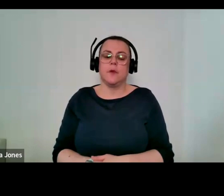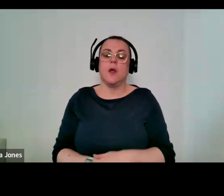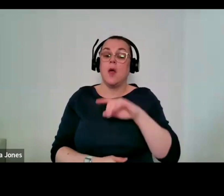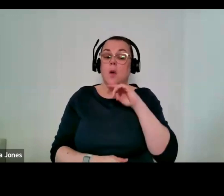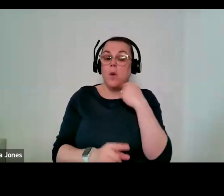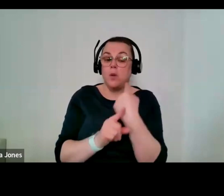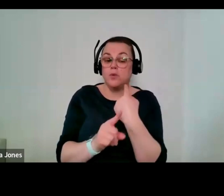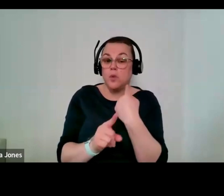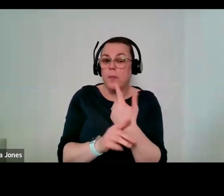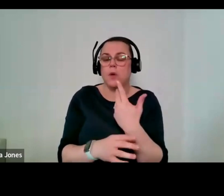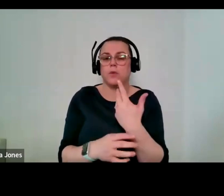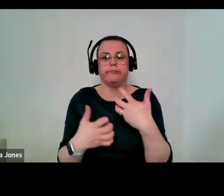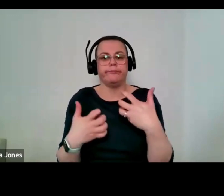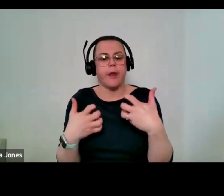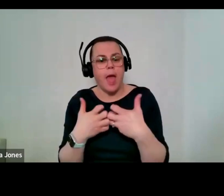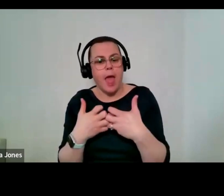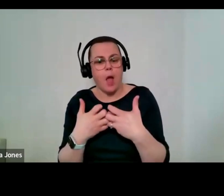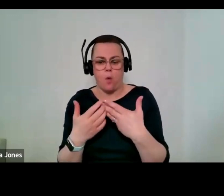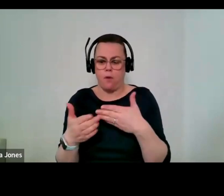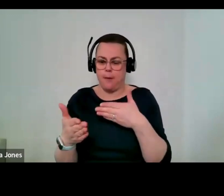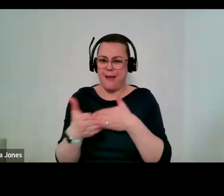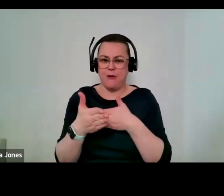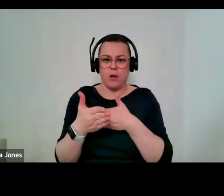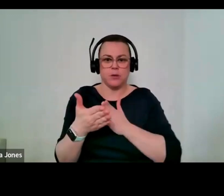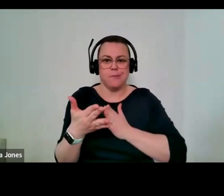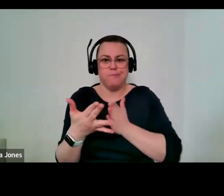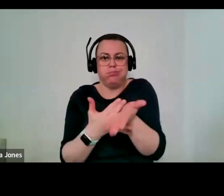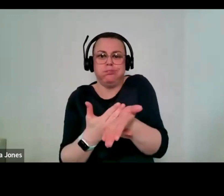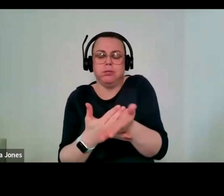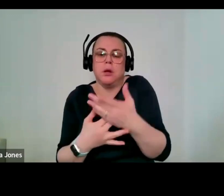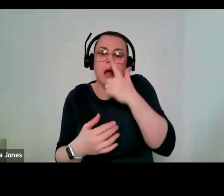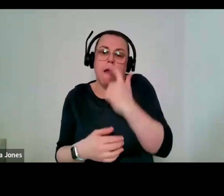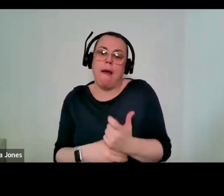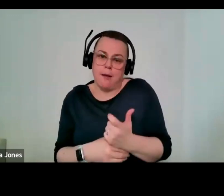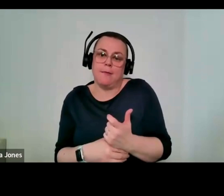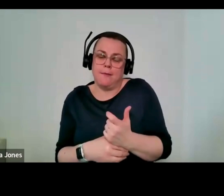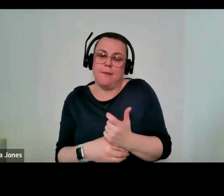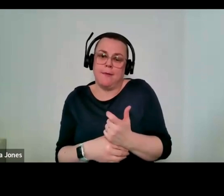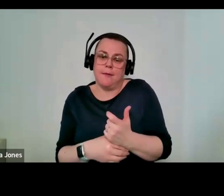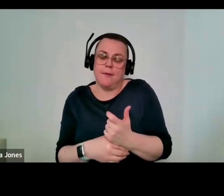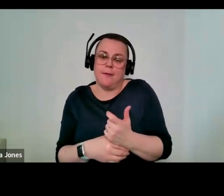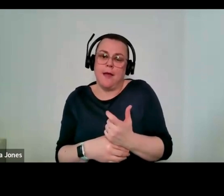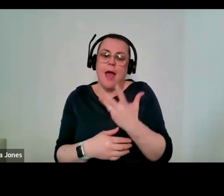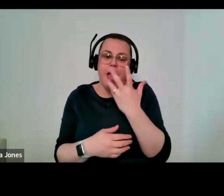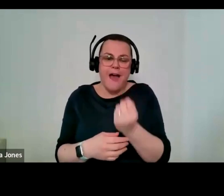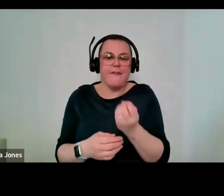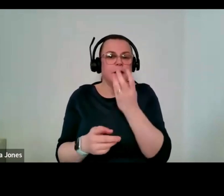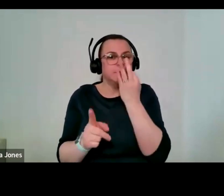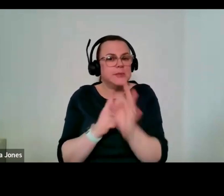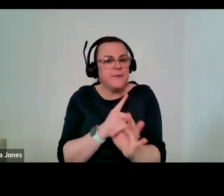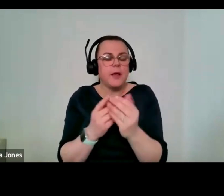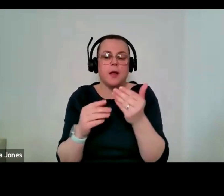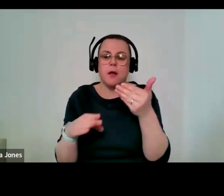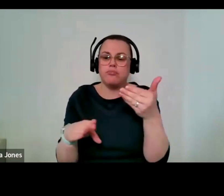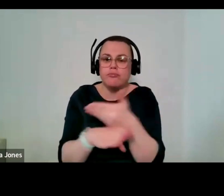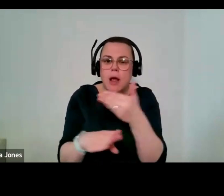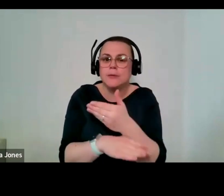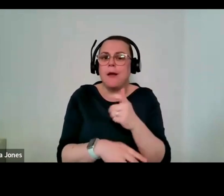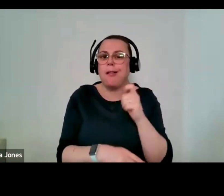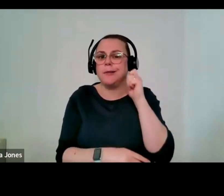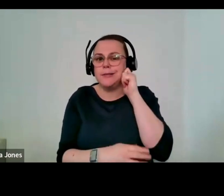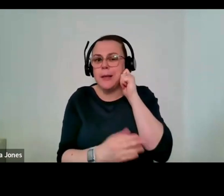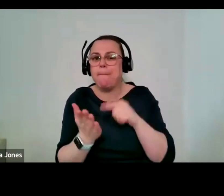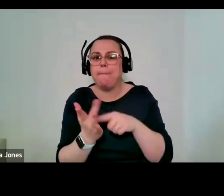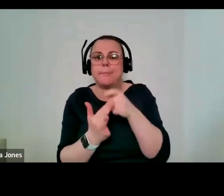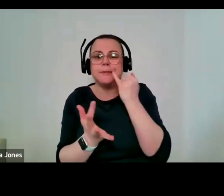how you can help remove some of those barriers. There's some very specific and practical tips there